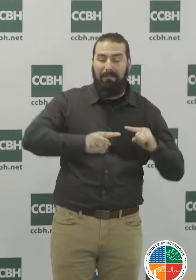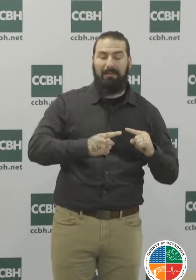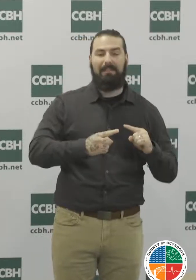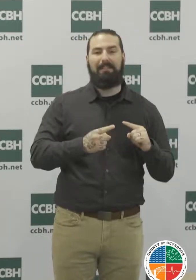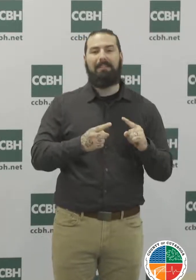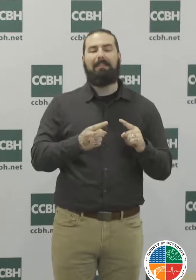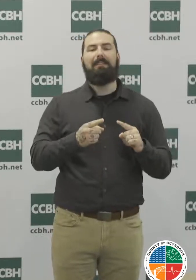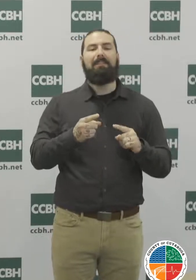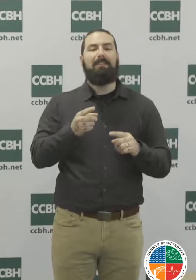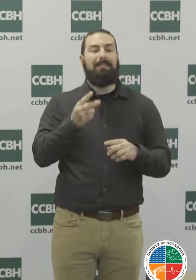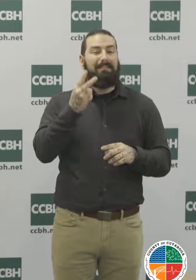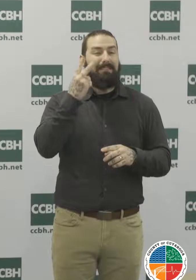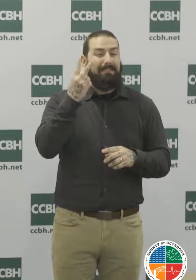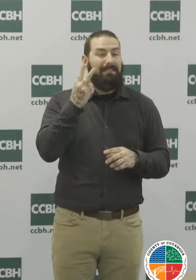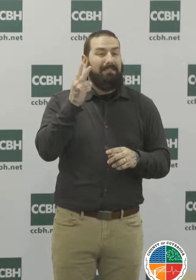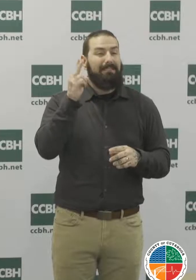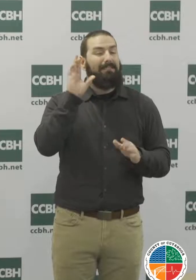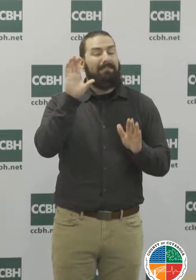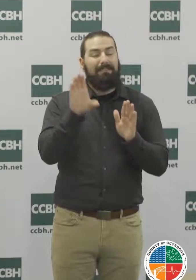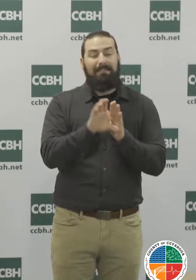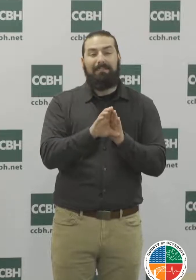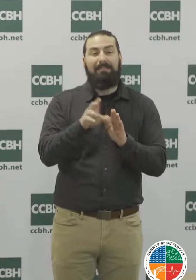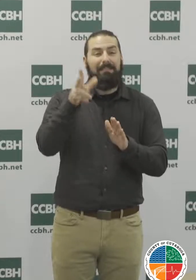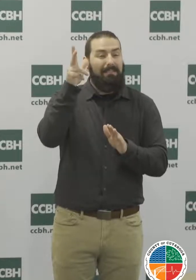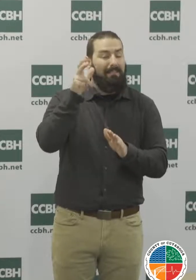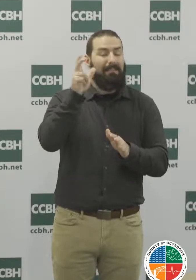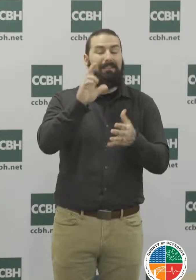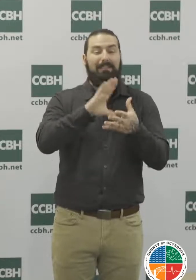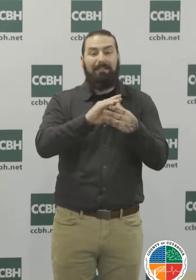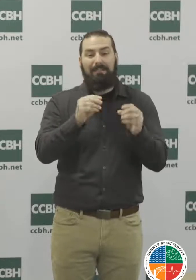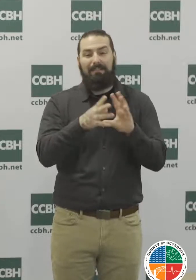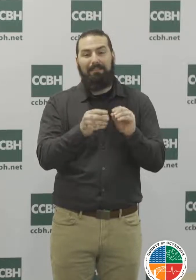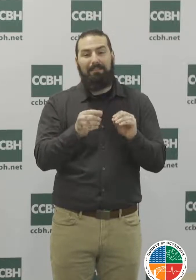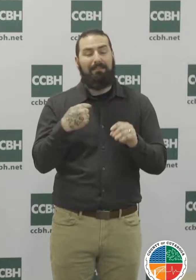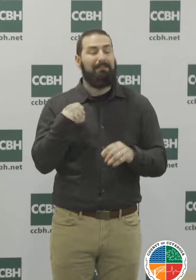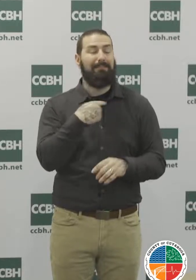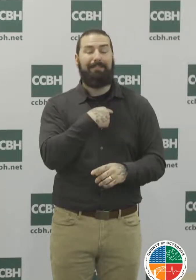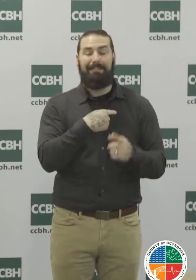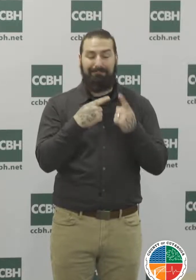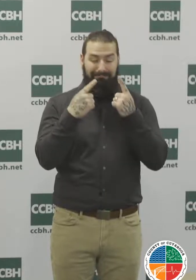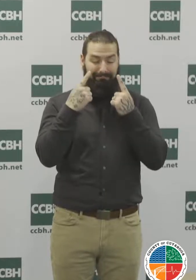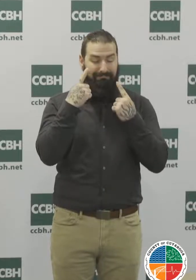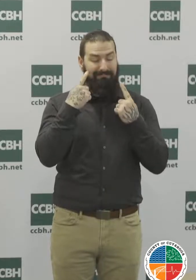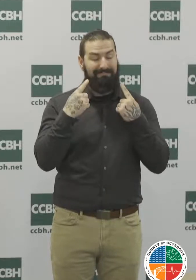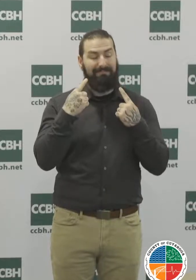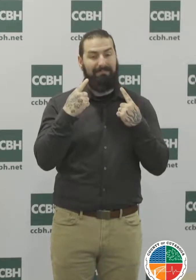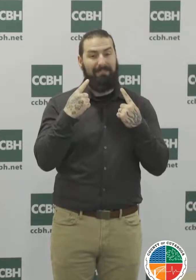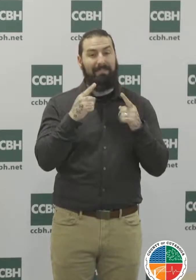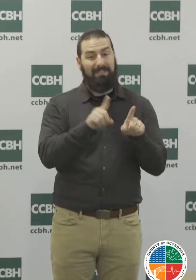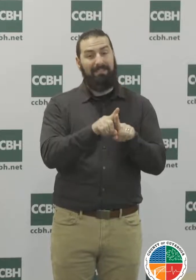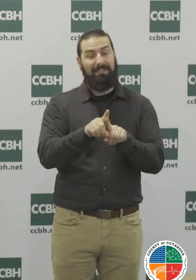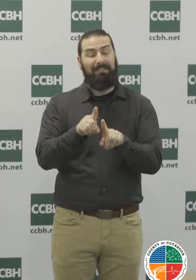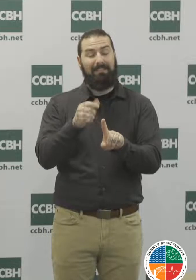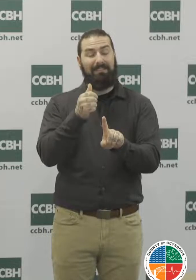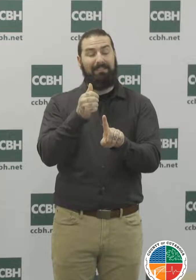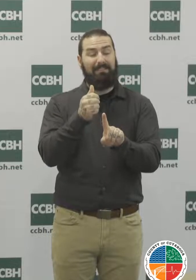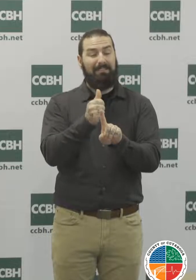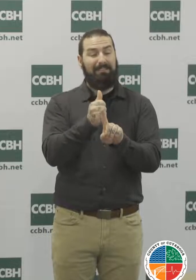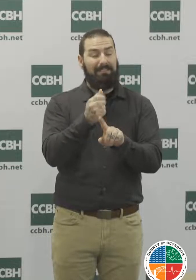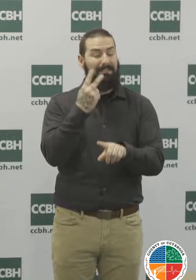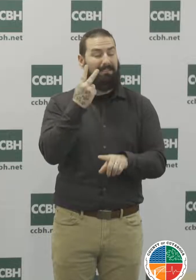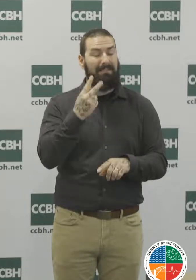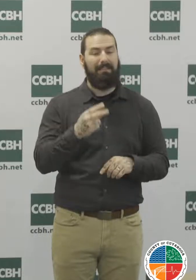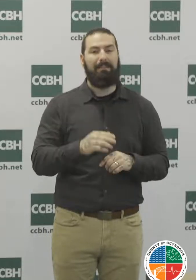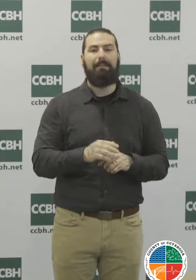we see the images, we cry for them, and we also see ourselves, families and